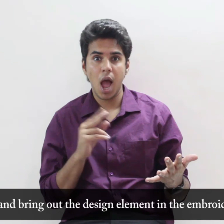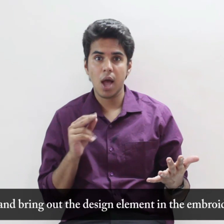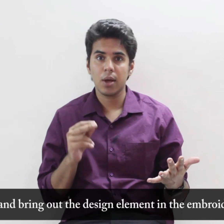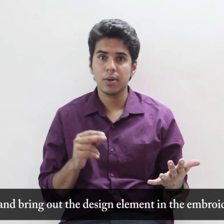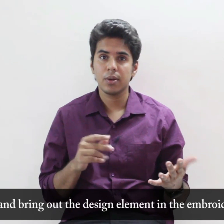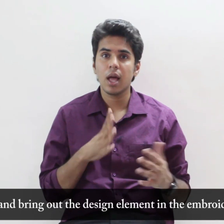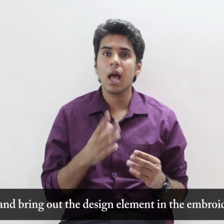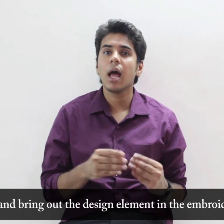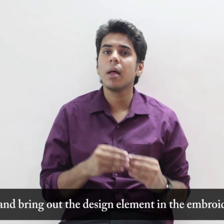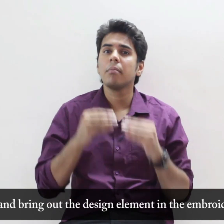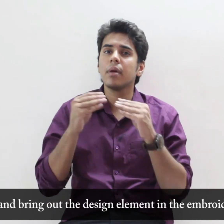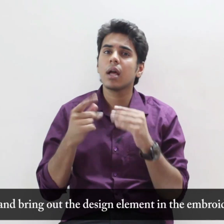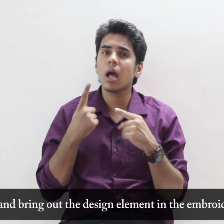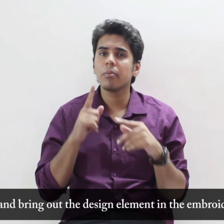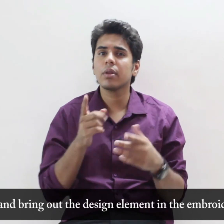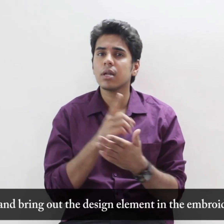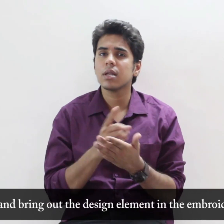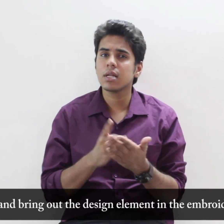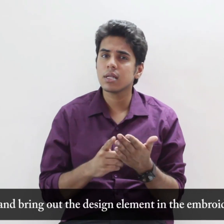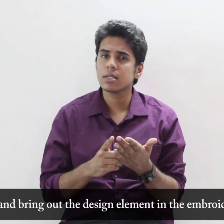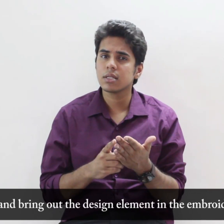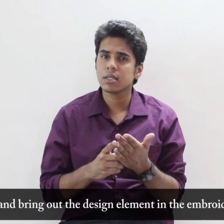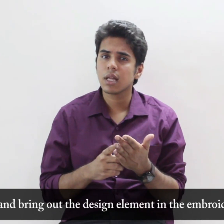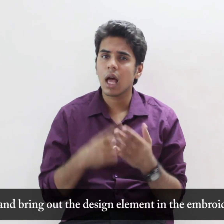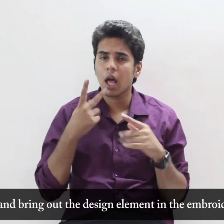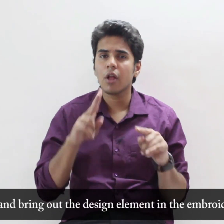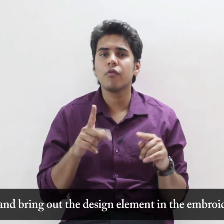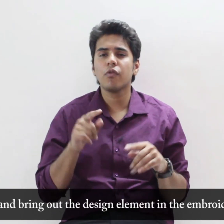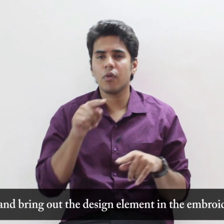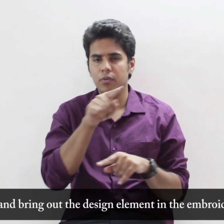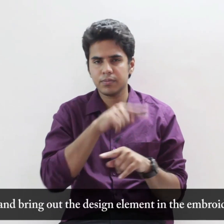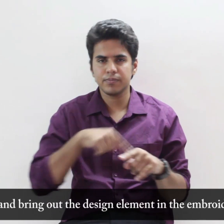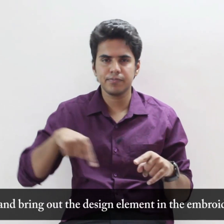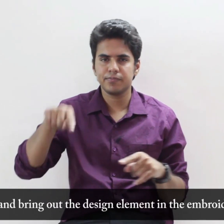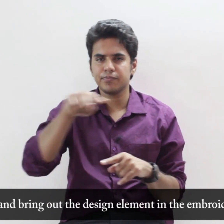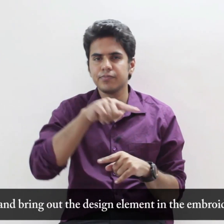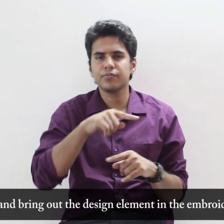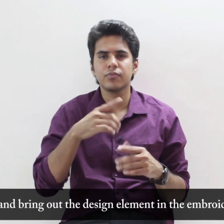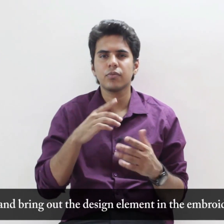Stand out and bring out the design element in the embroidered product.